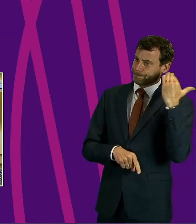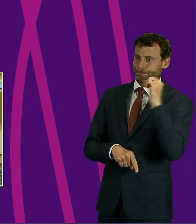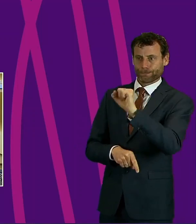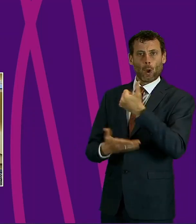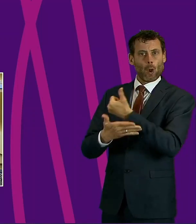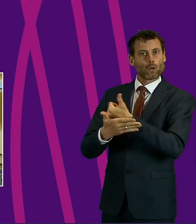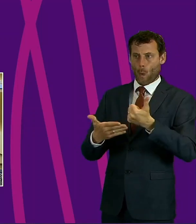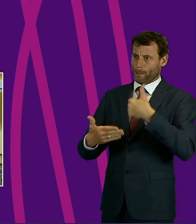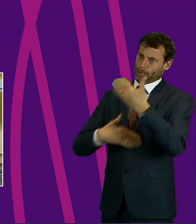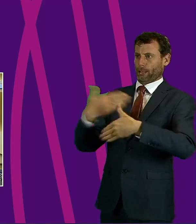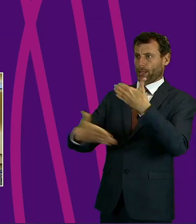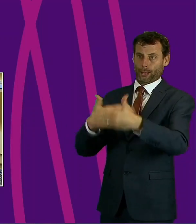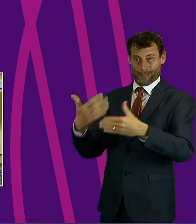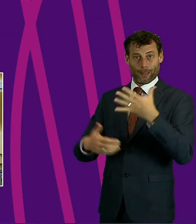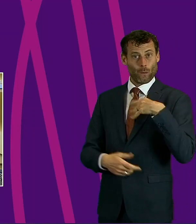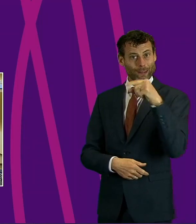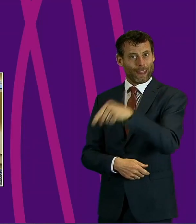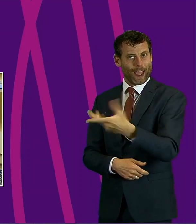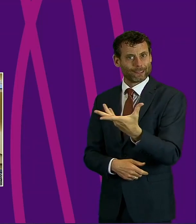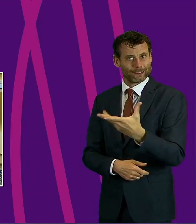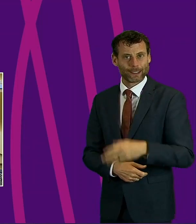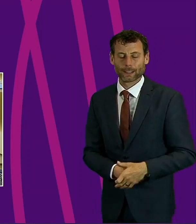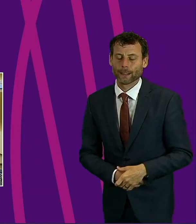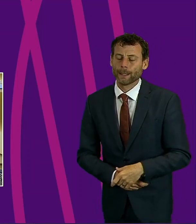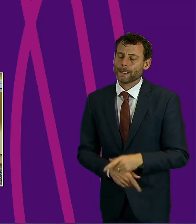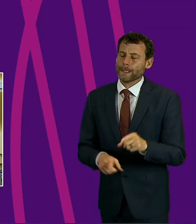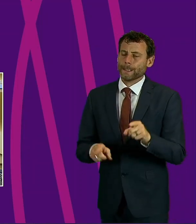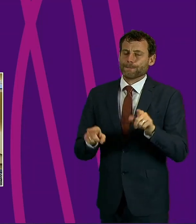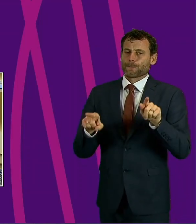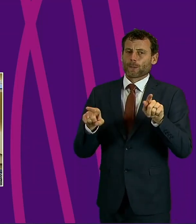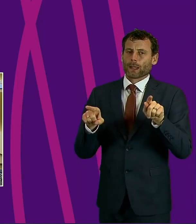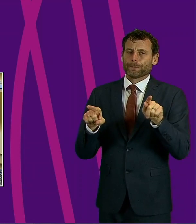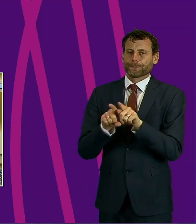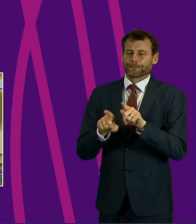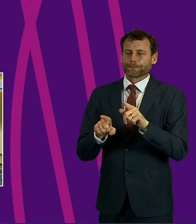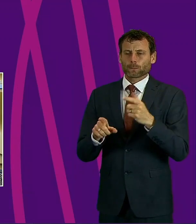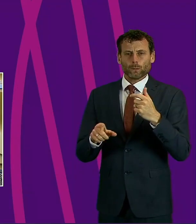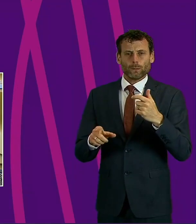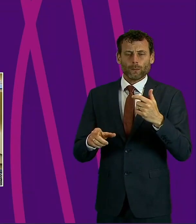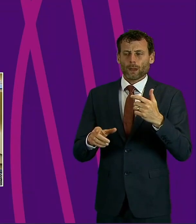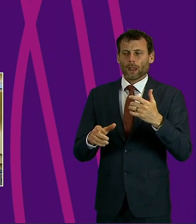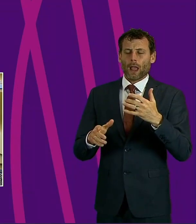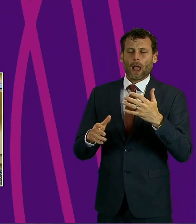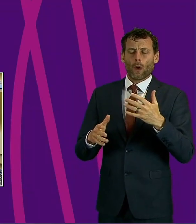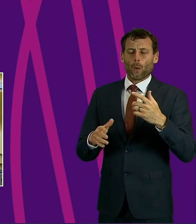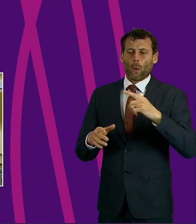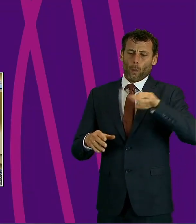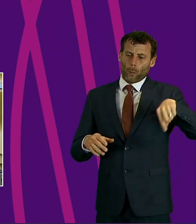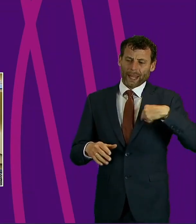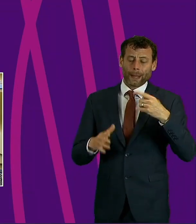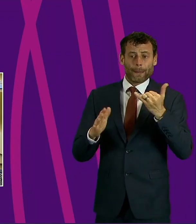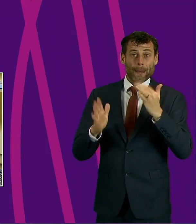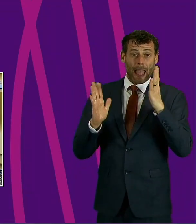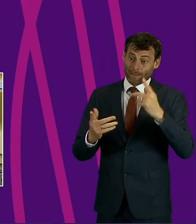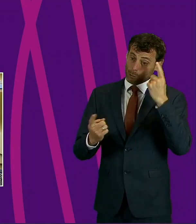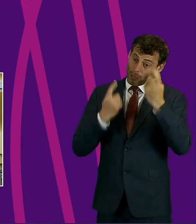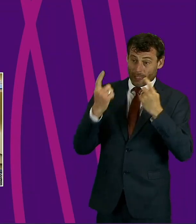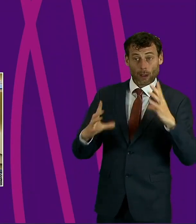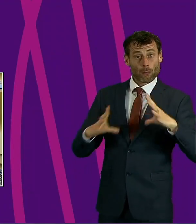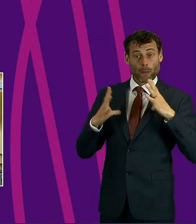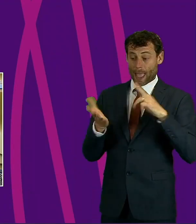as I alluded to a moment ago, there will be things about how the health service used to operate that we might not want to just go back to, because there has been